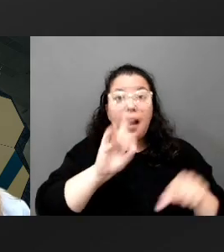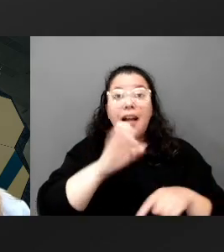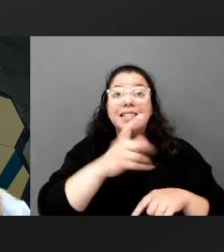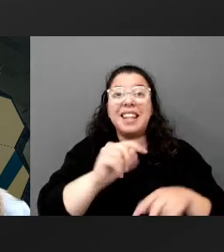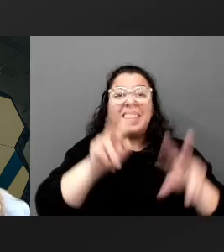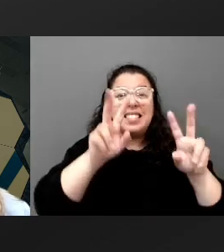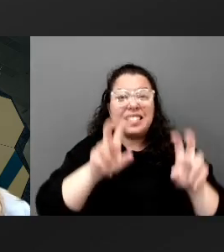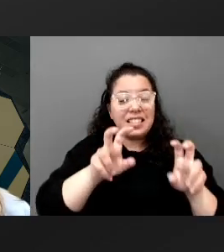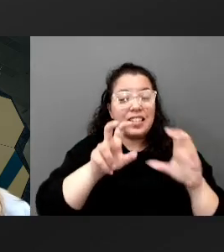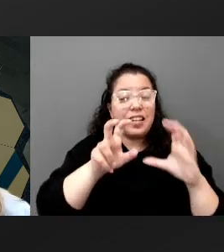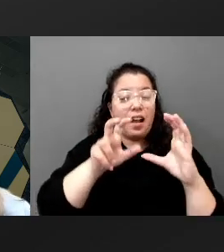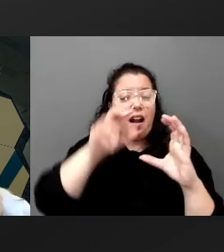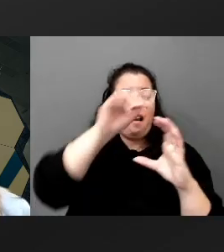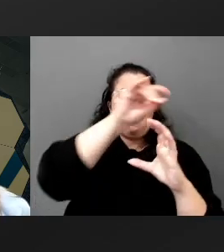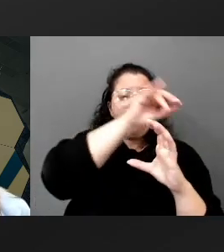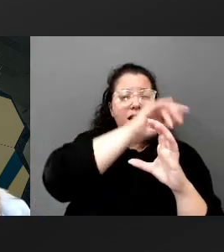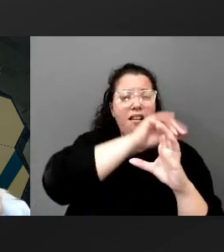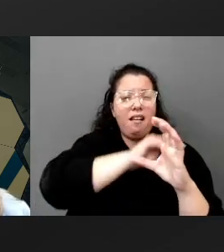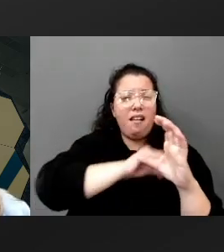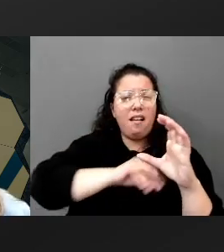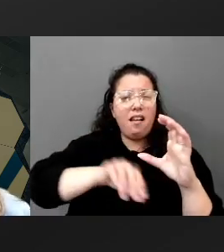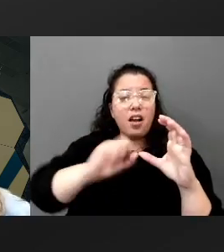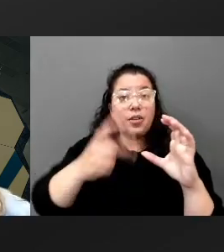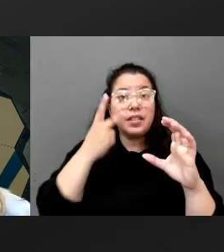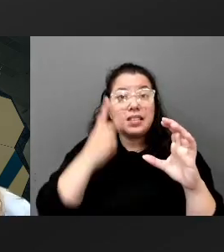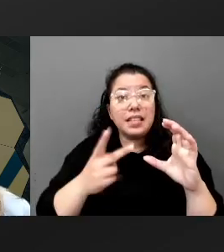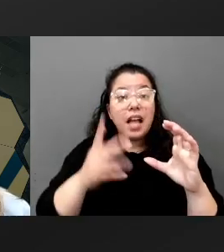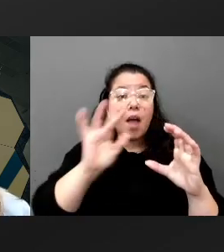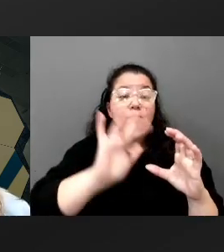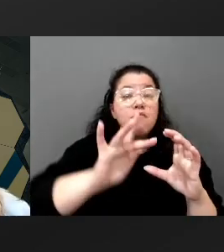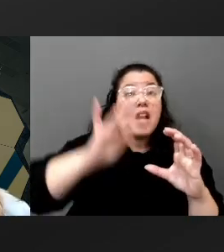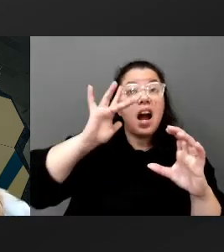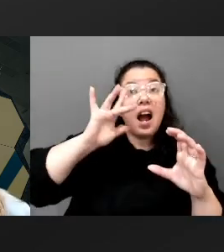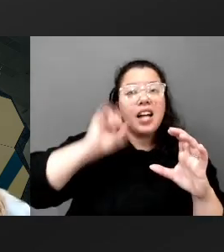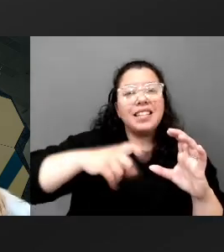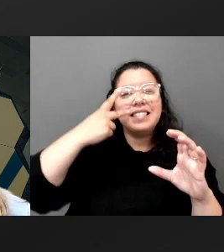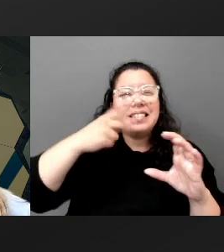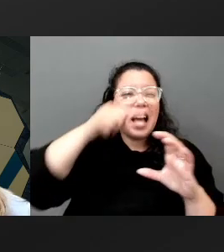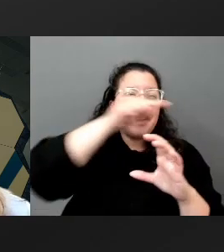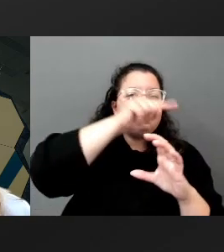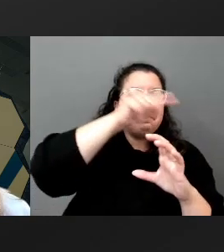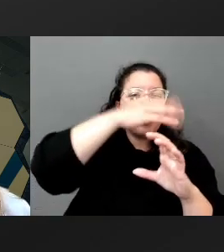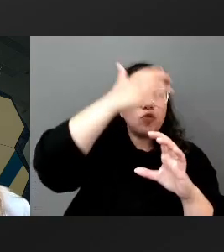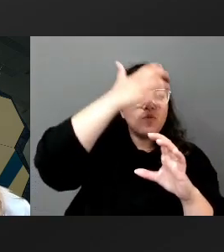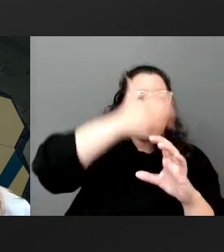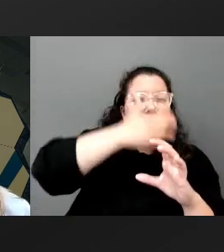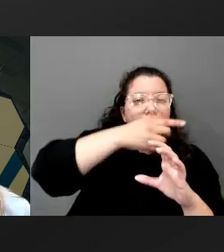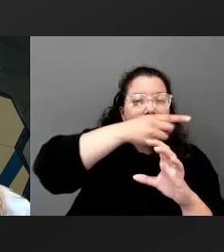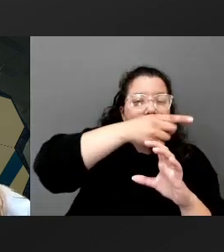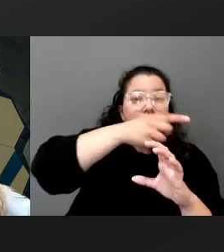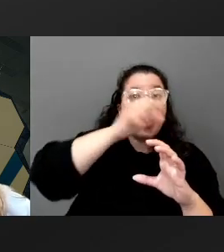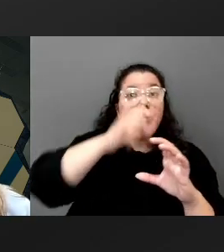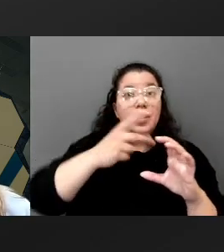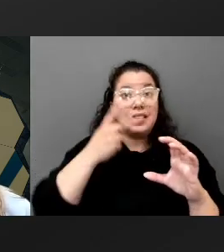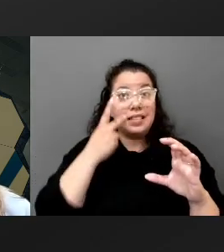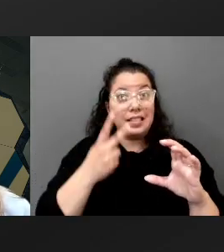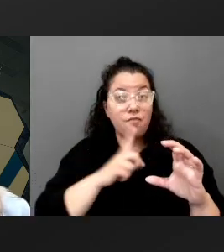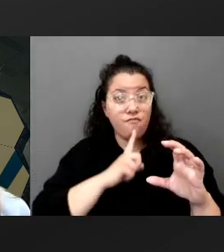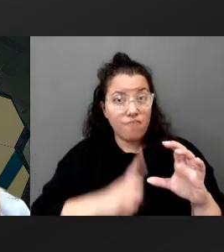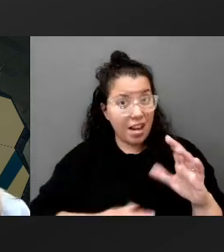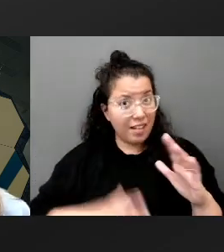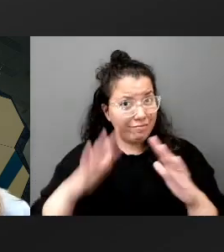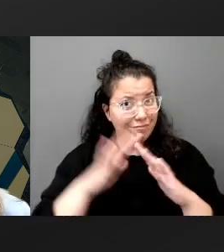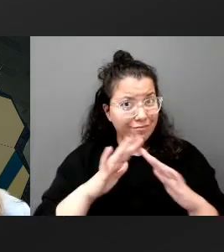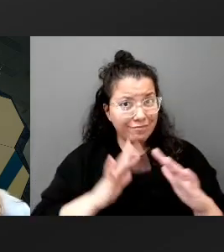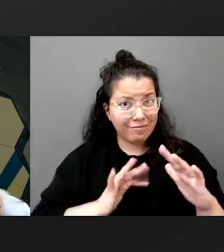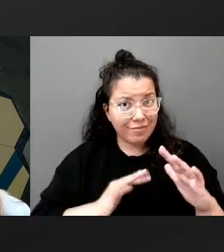around. You see bright arcs. You see very dark arcs. And even more surprising and amazing in this image is